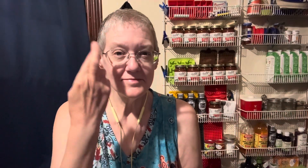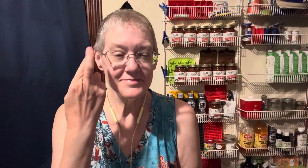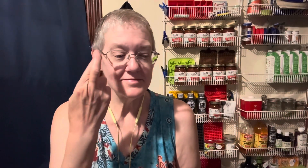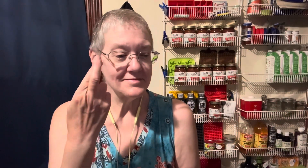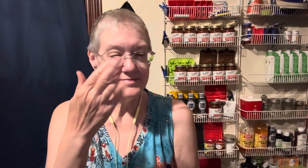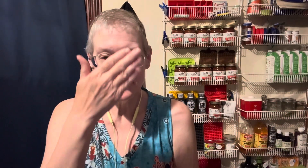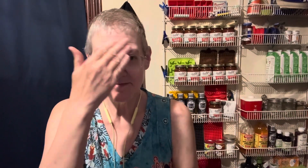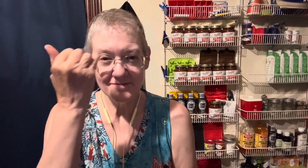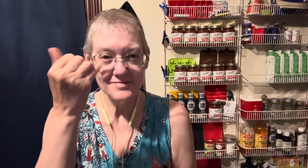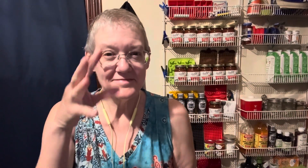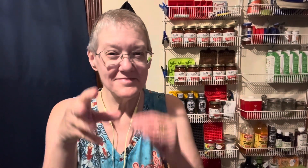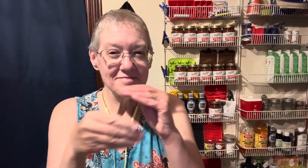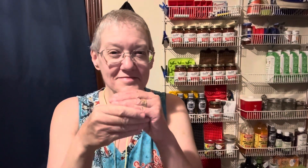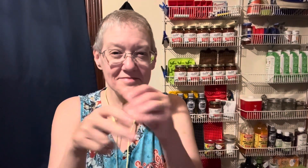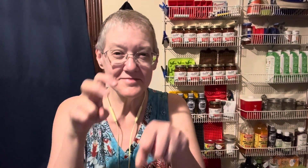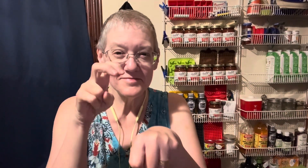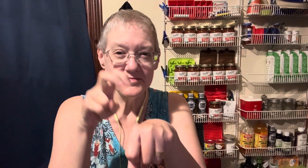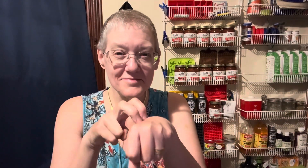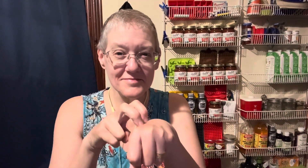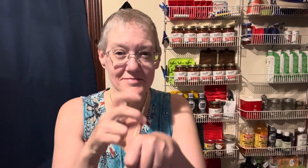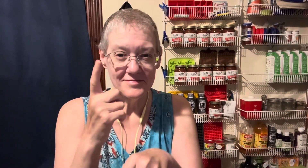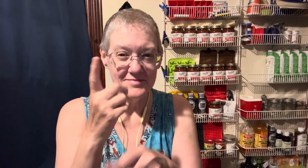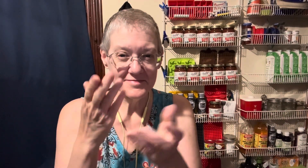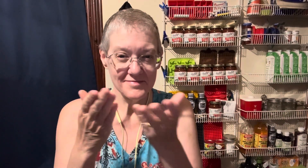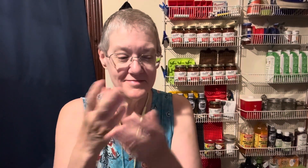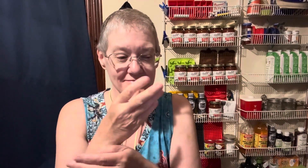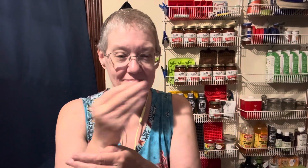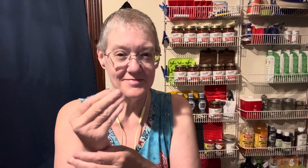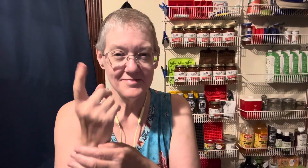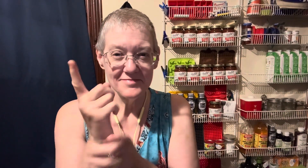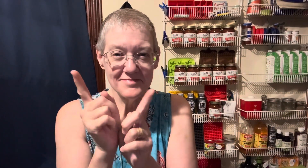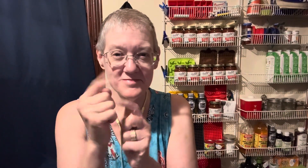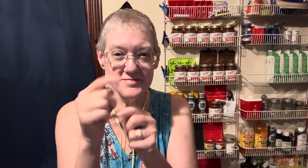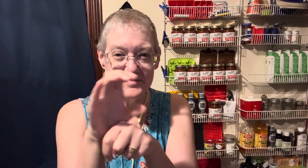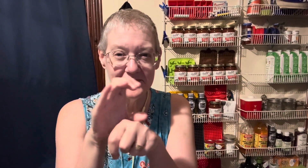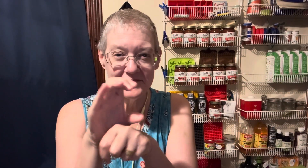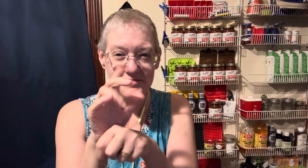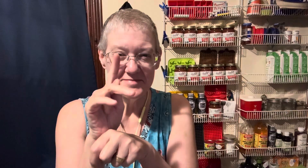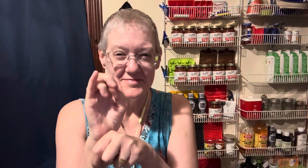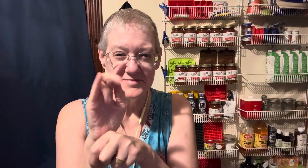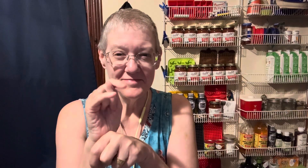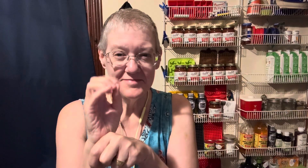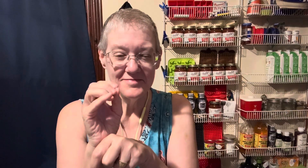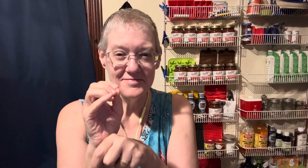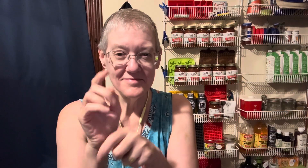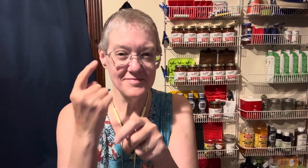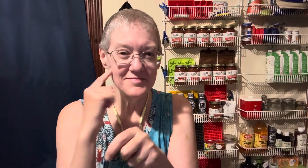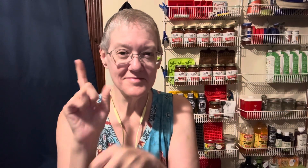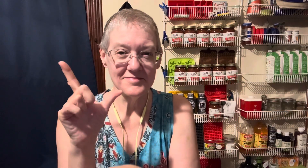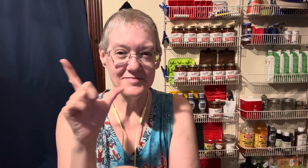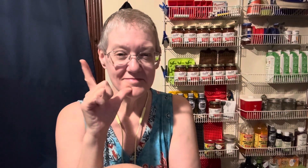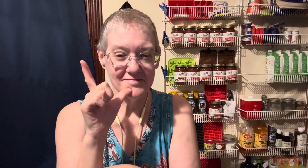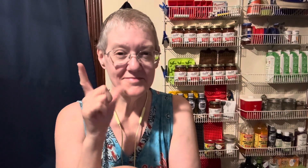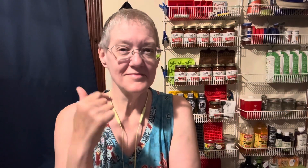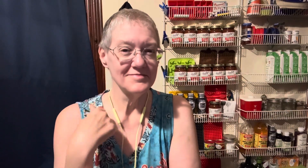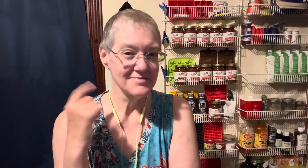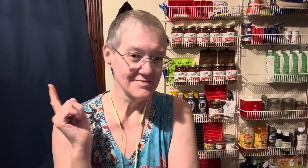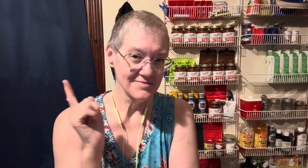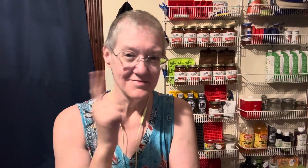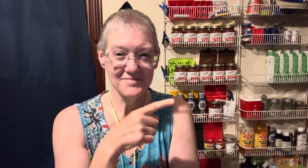I just realized that I forgot to add the chips and 1 chocolate square to lunch. So